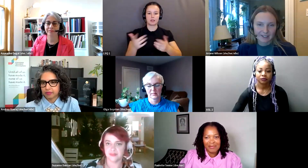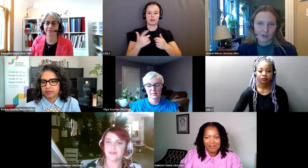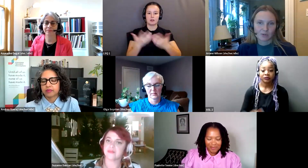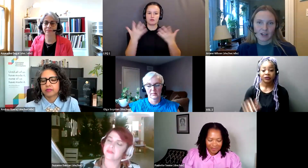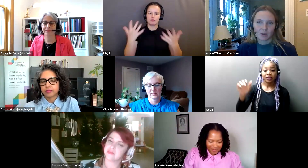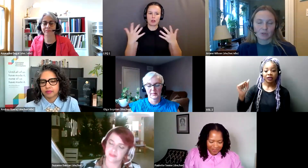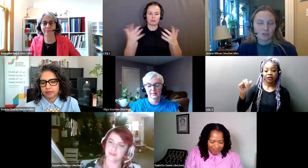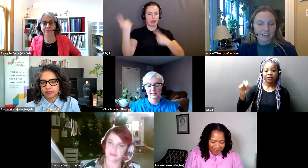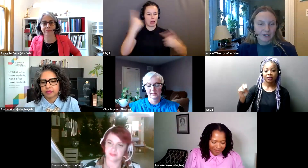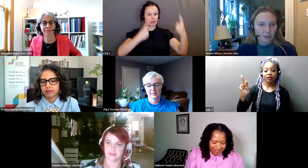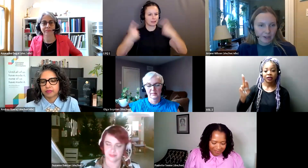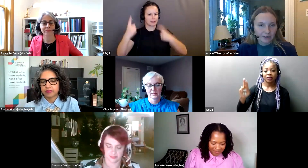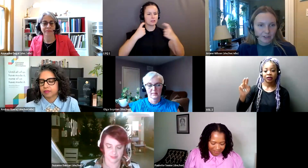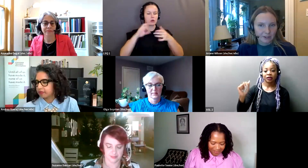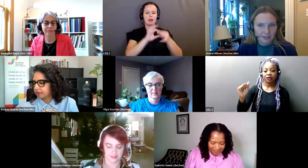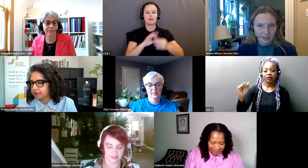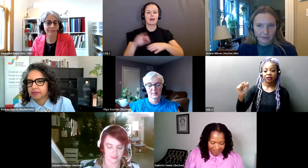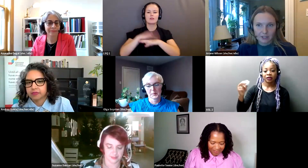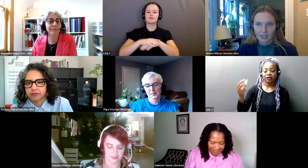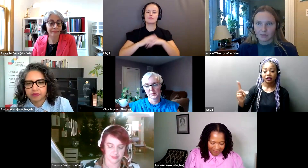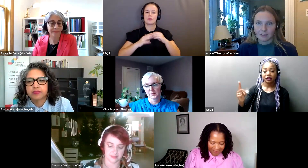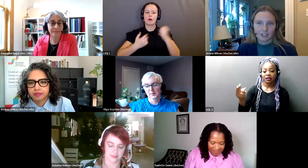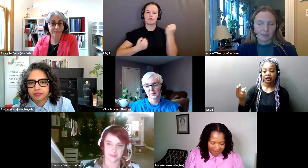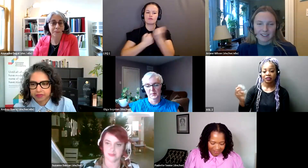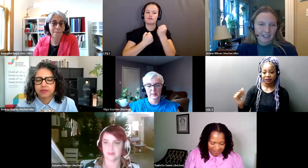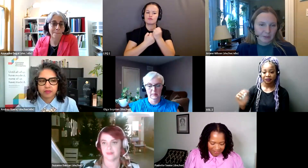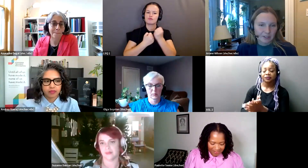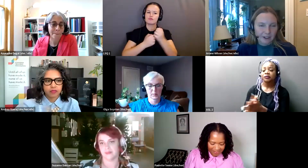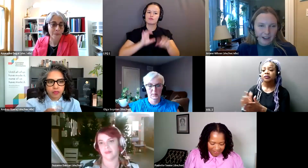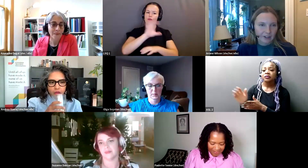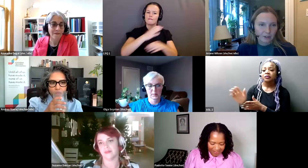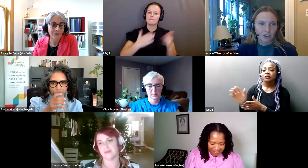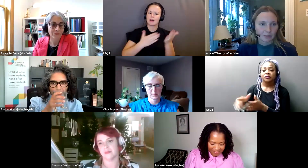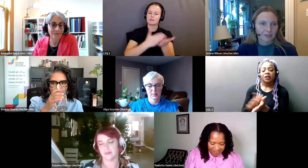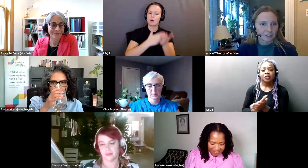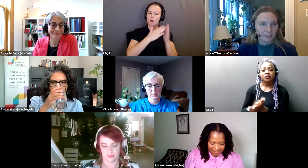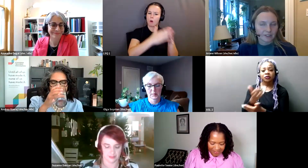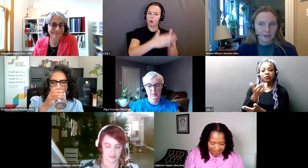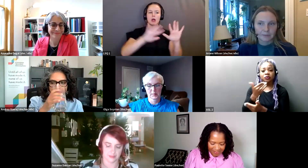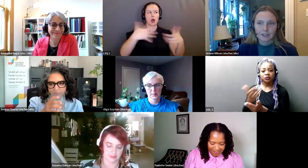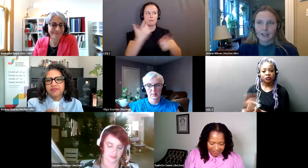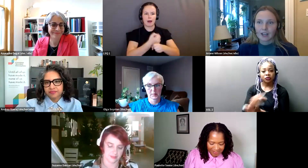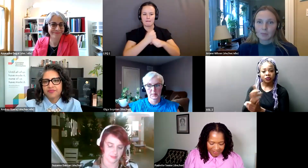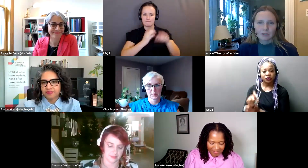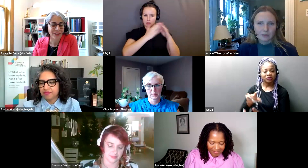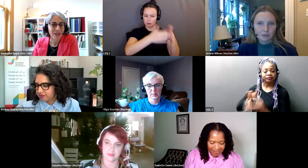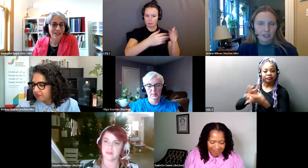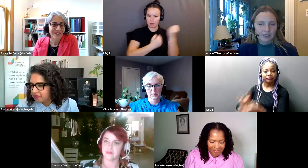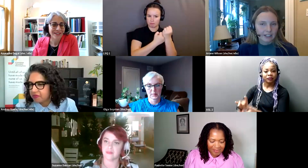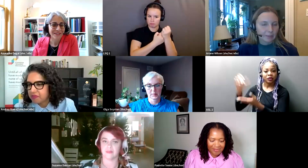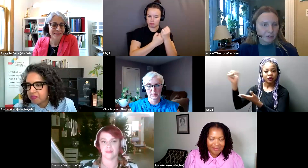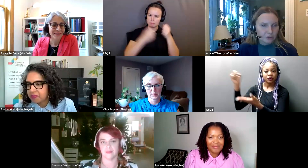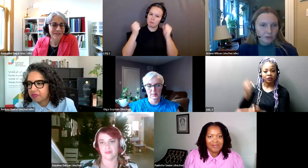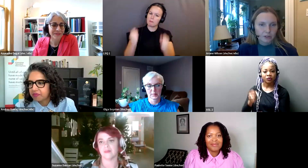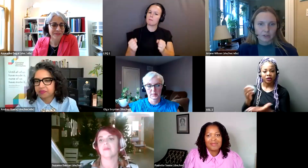bonnes questions au sujet des demandes de subvention. Puis, comment exactement faire une demande de subvention? Pouvez-vous nous